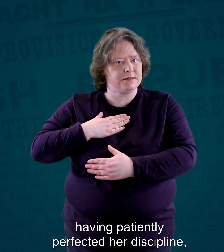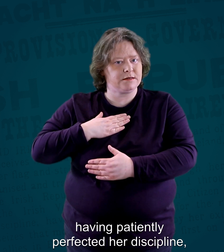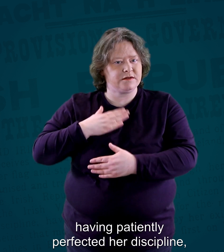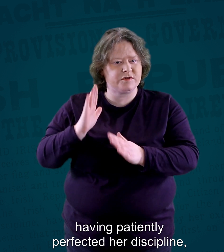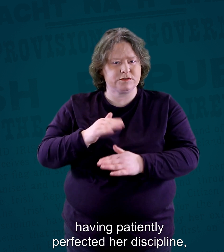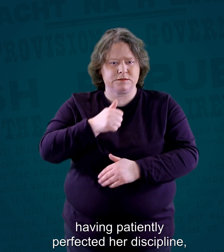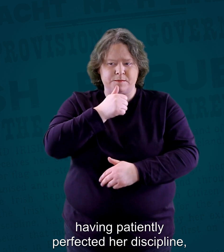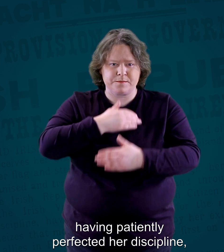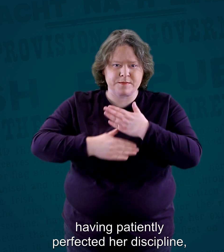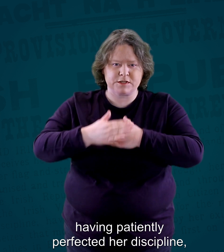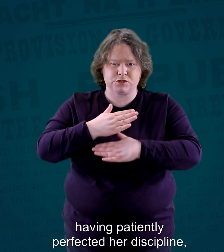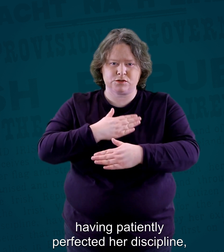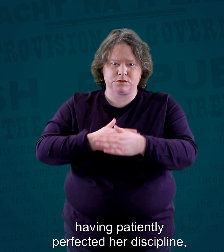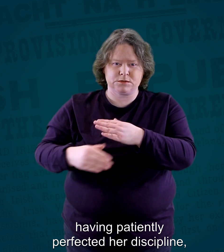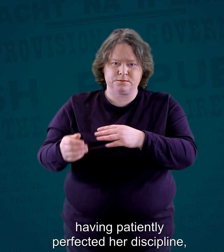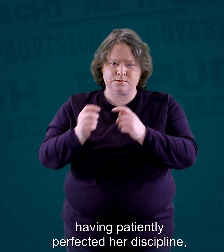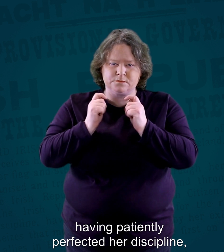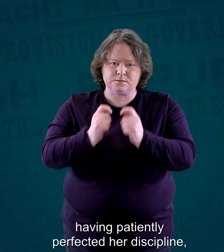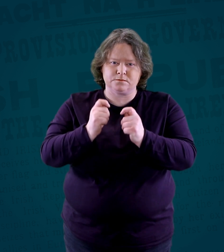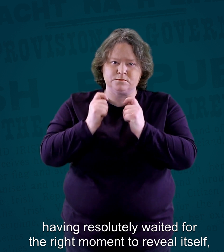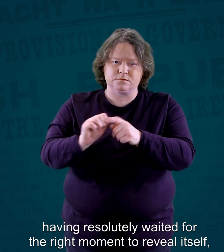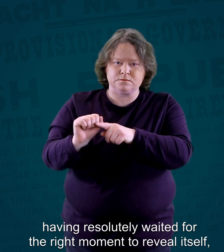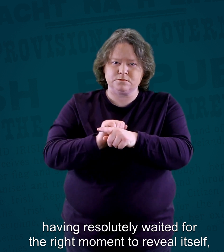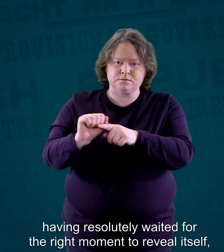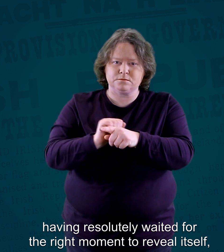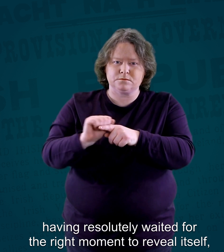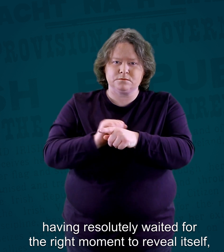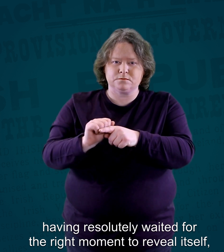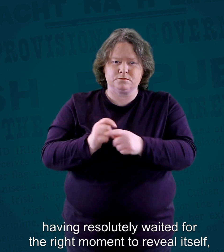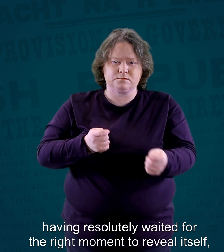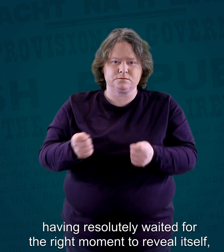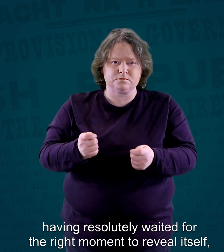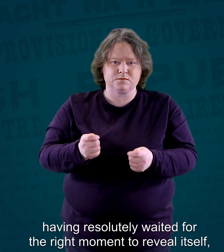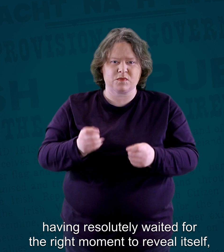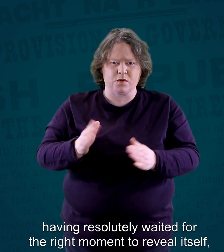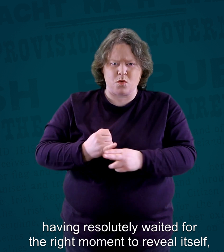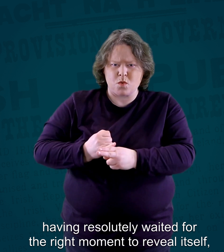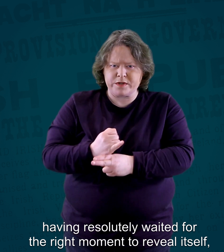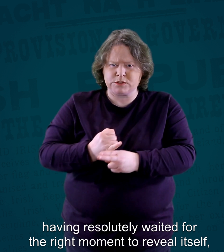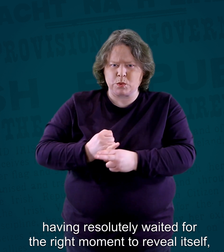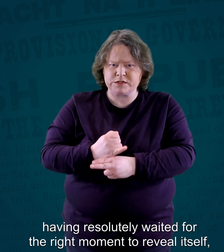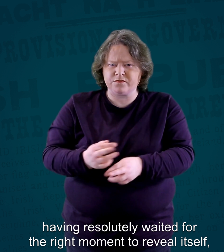patiently perfected her discipline, having resolutely waited for the right moment to reveal itself,